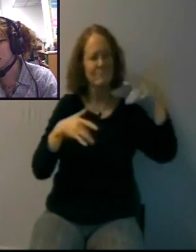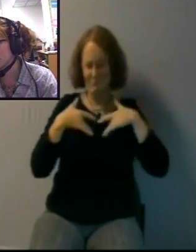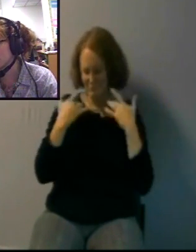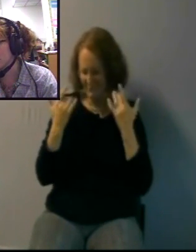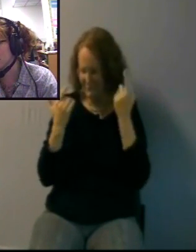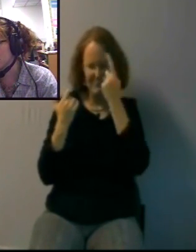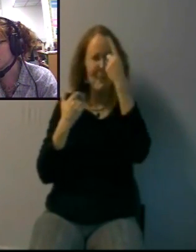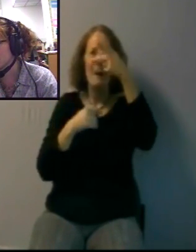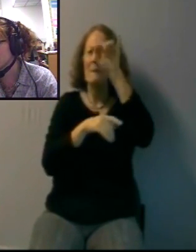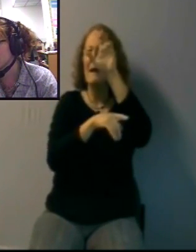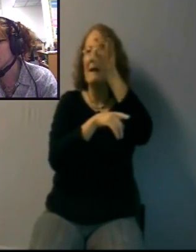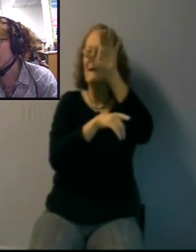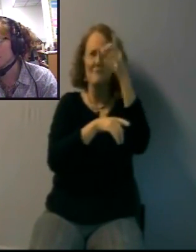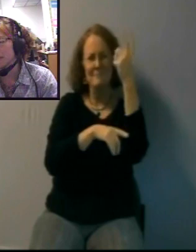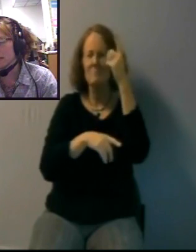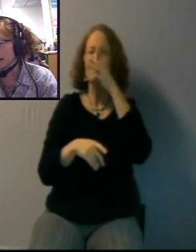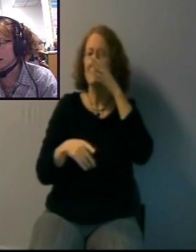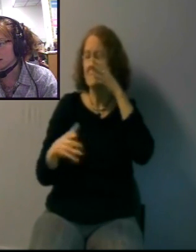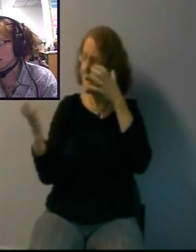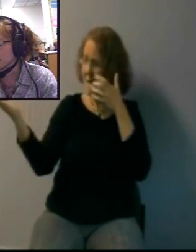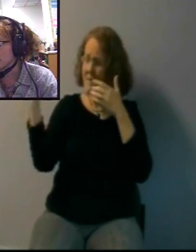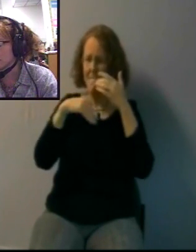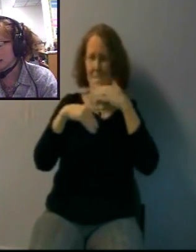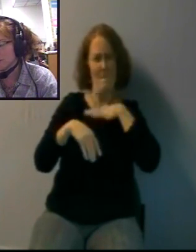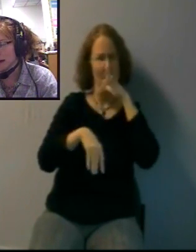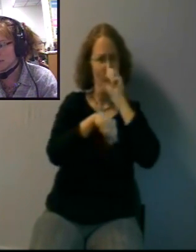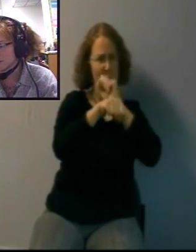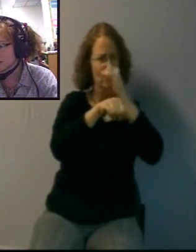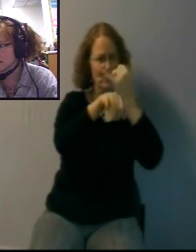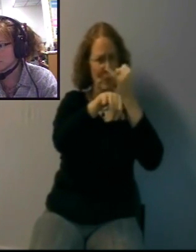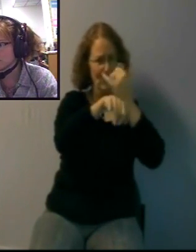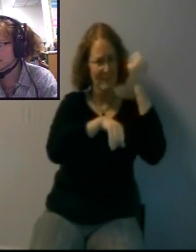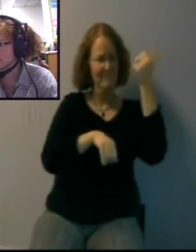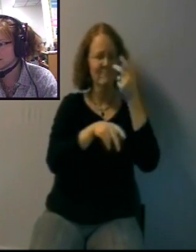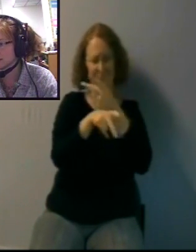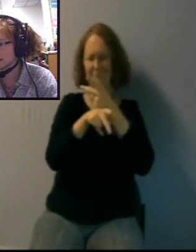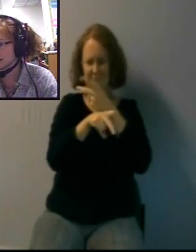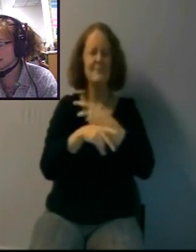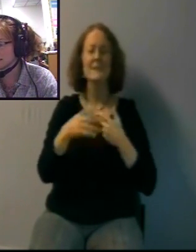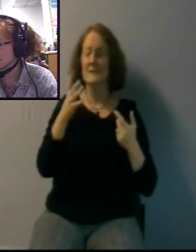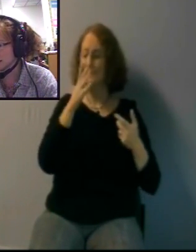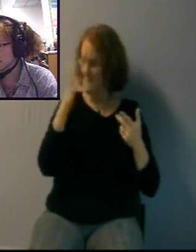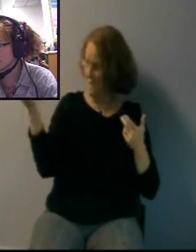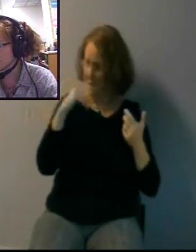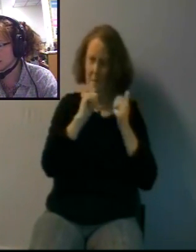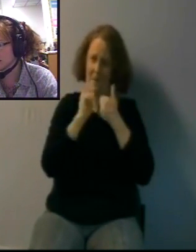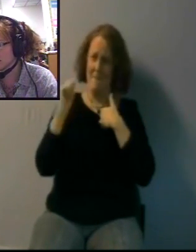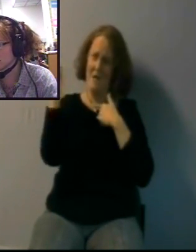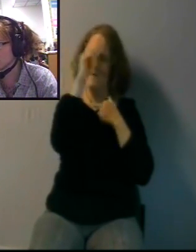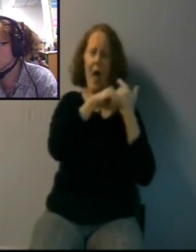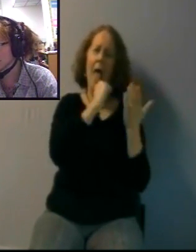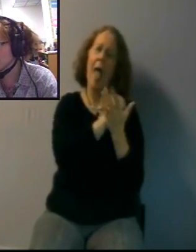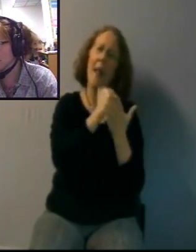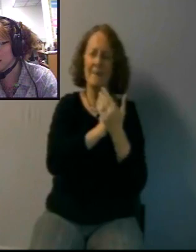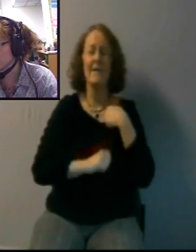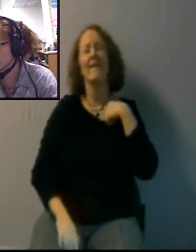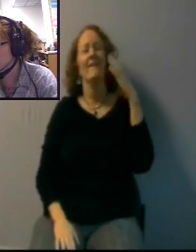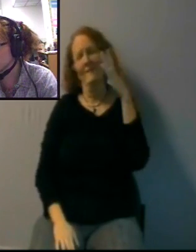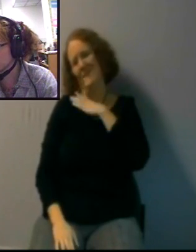And, but then later, came back to visit and went to an event at our school. My mom actually is the one who